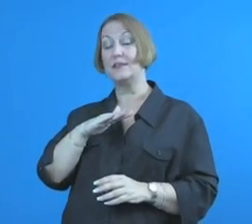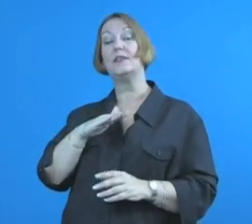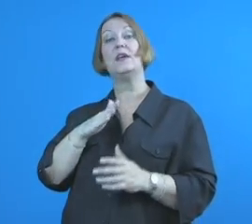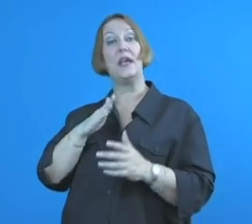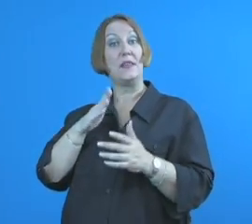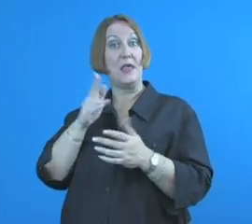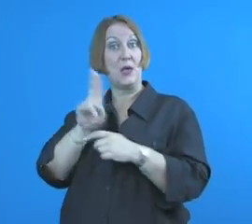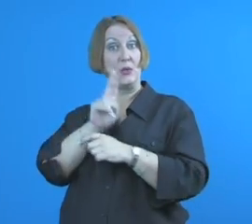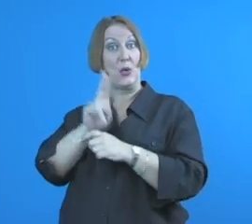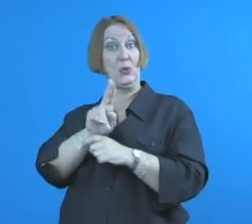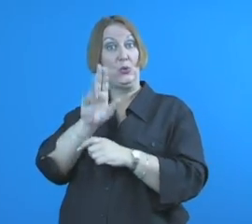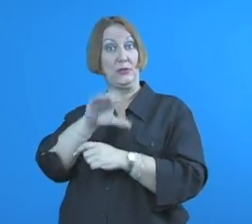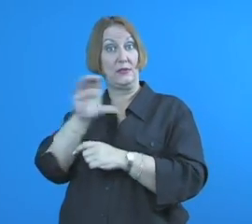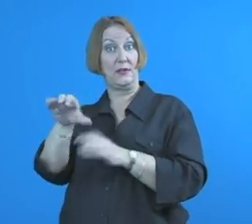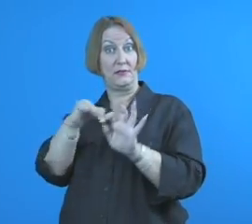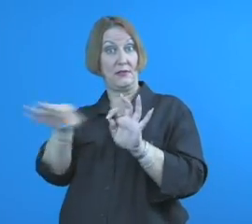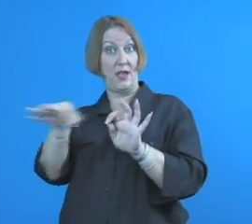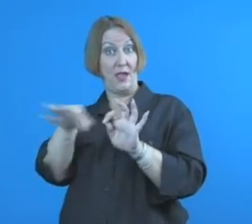these potentially life-saving messages.